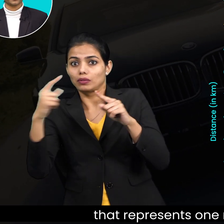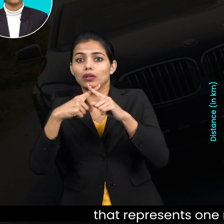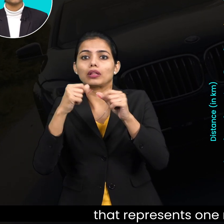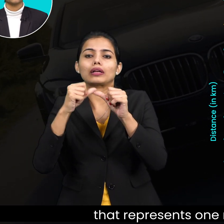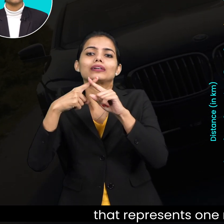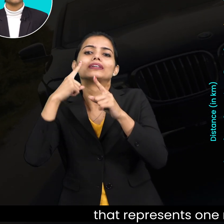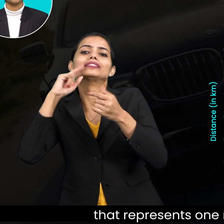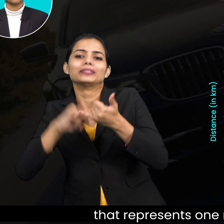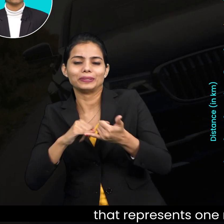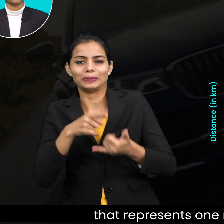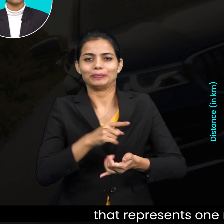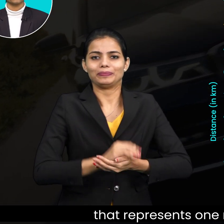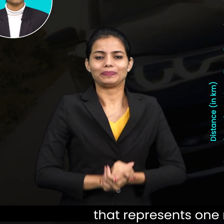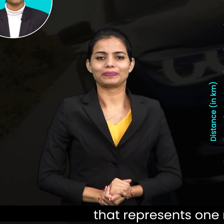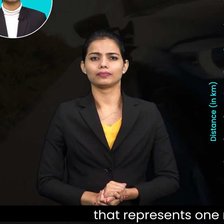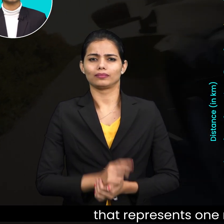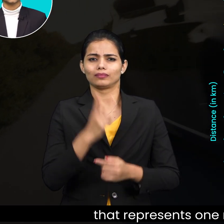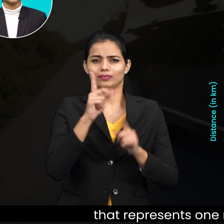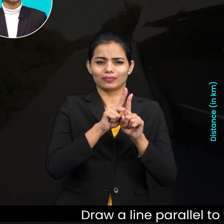x-axis.